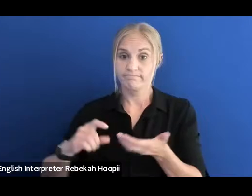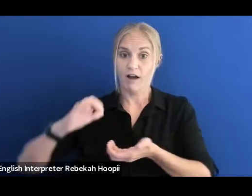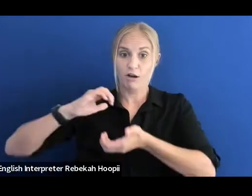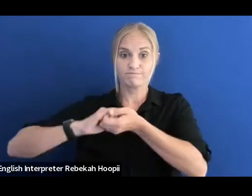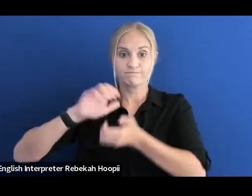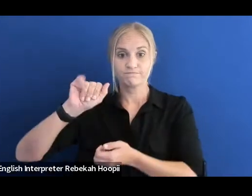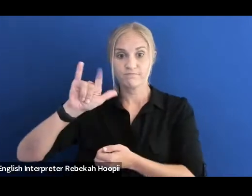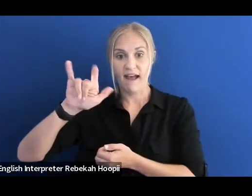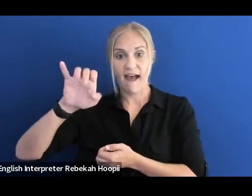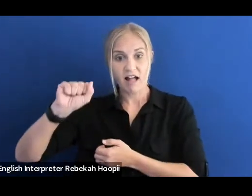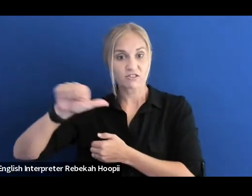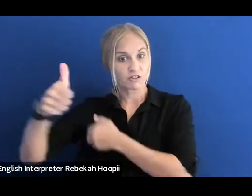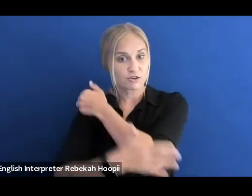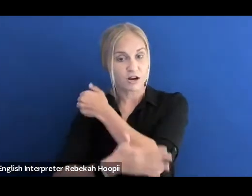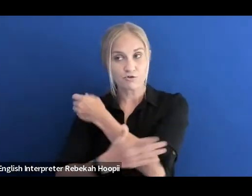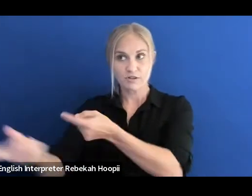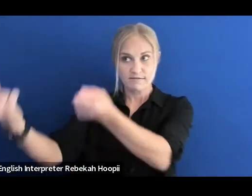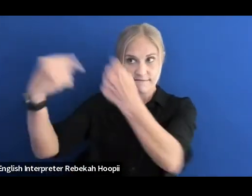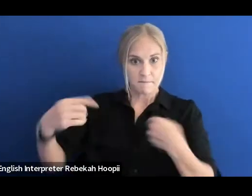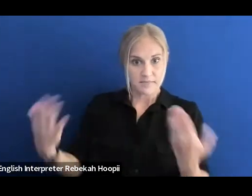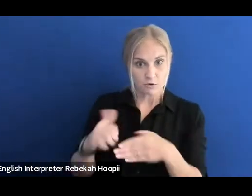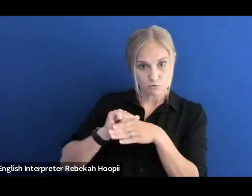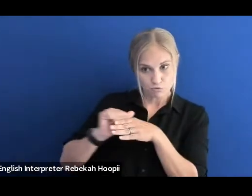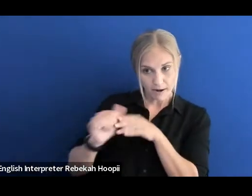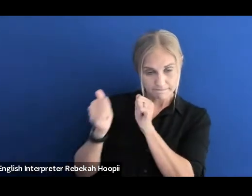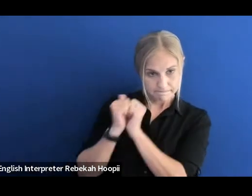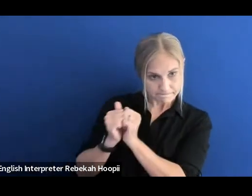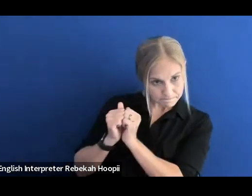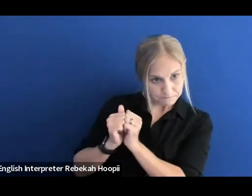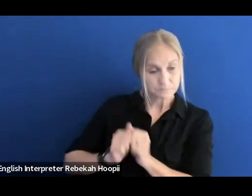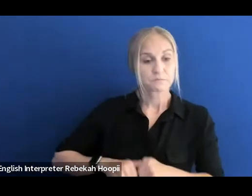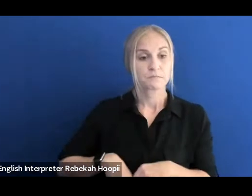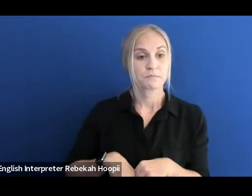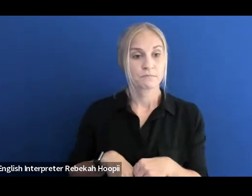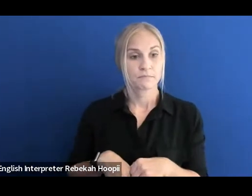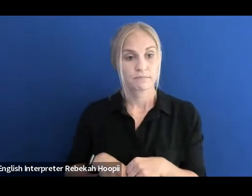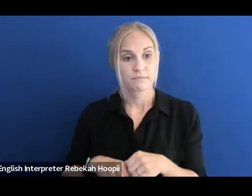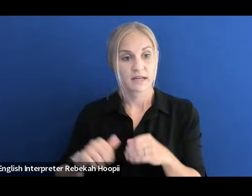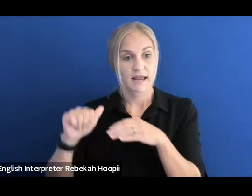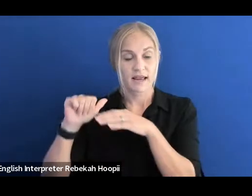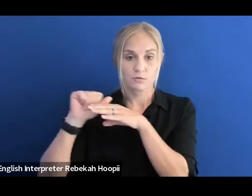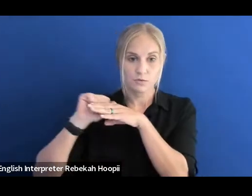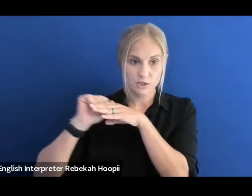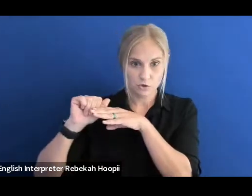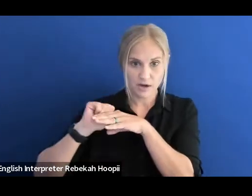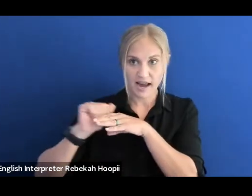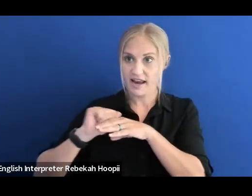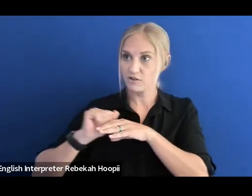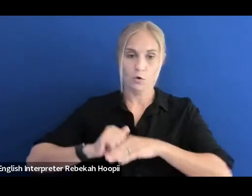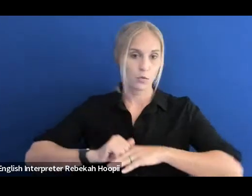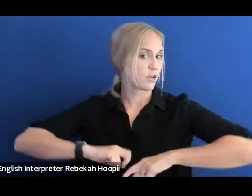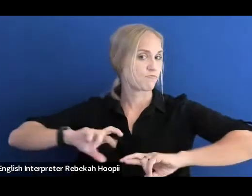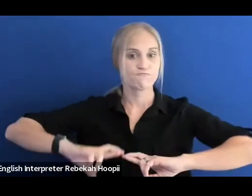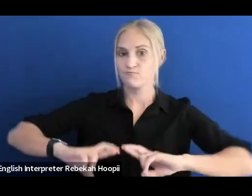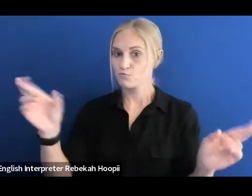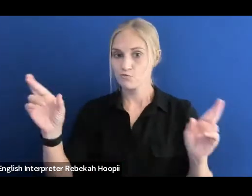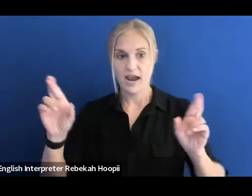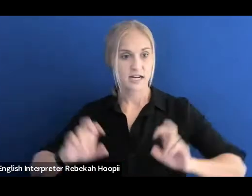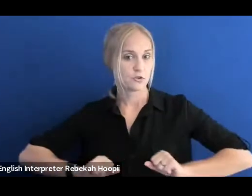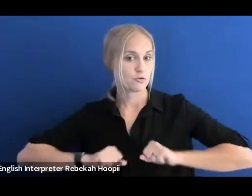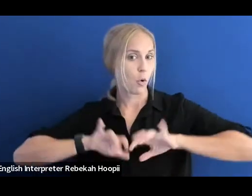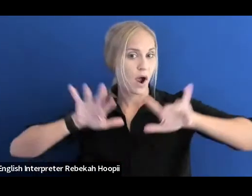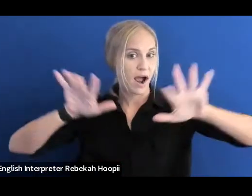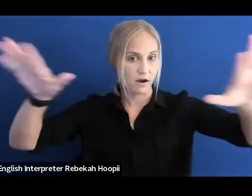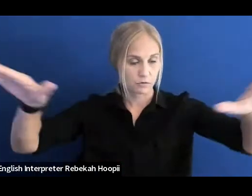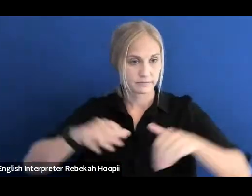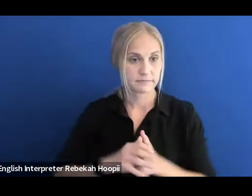and partner nations here to train with us. And we trained our highest state of readiness and then go out into the region as well and